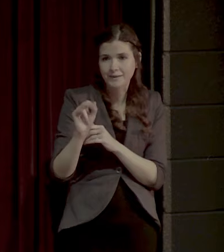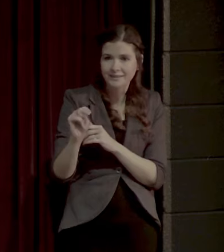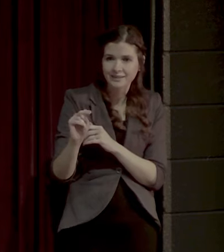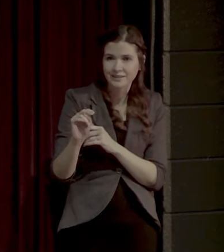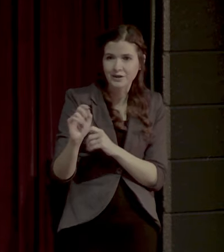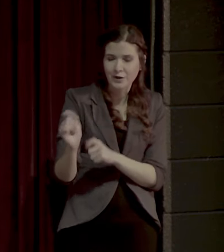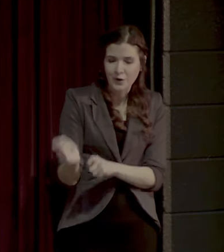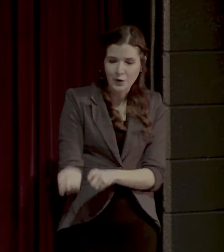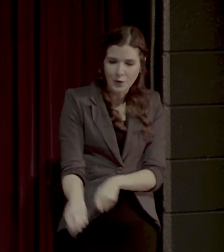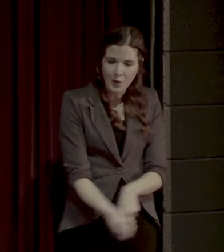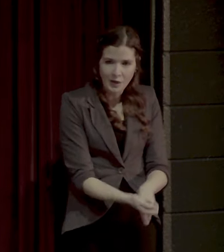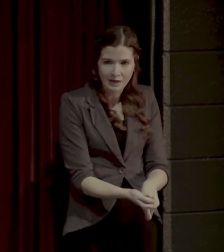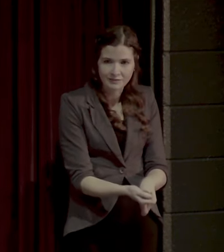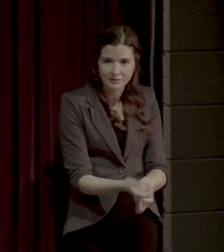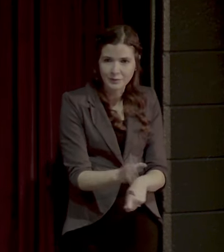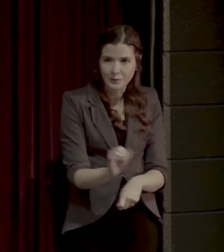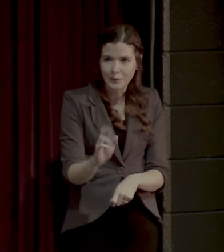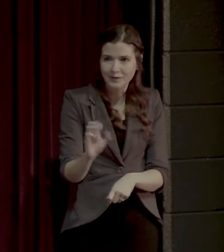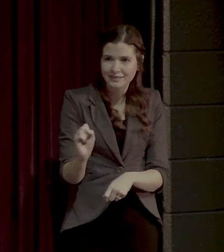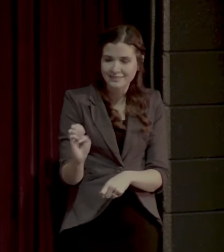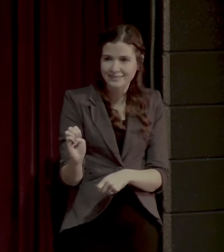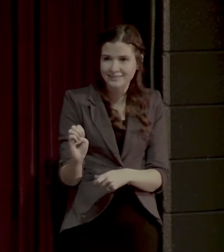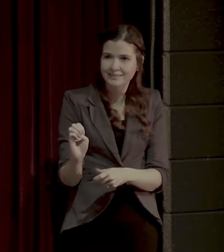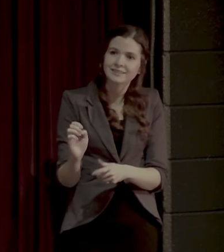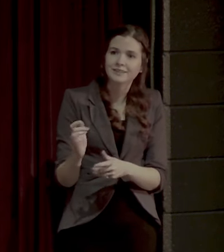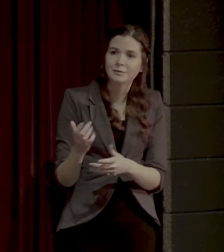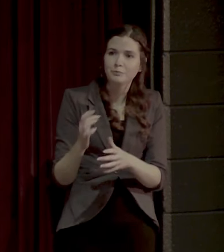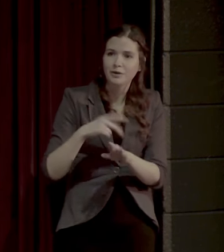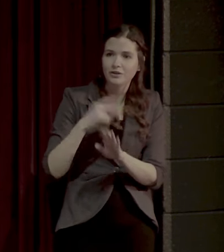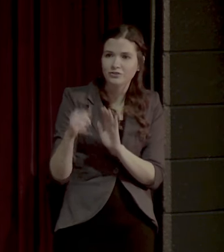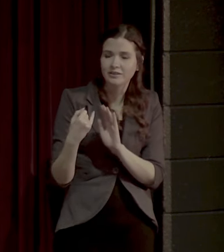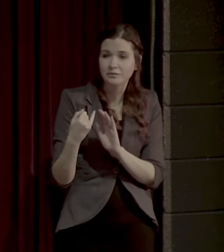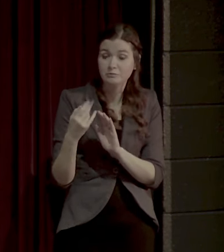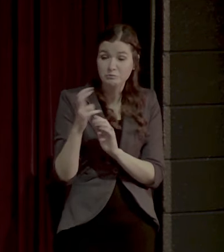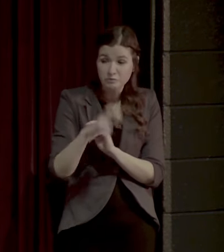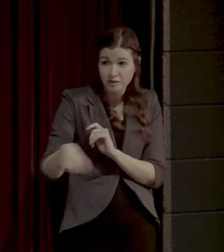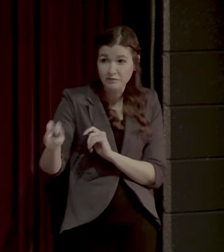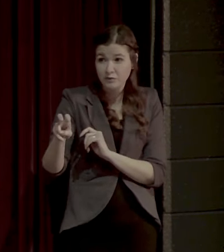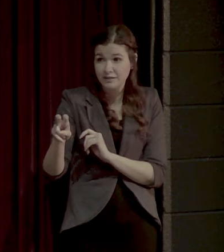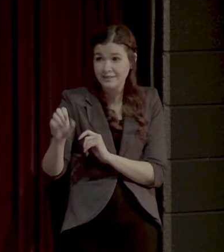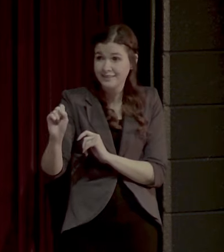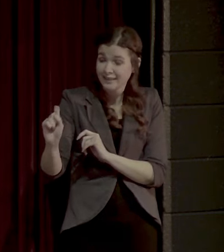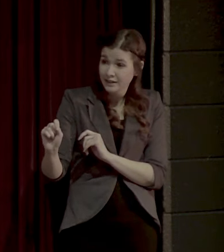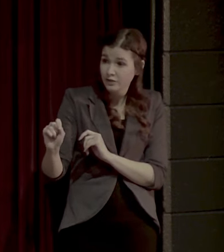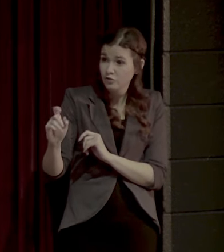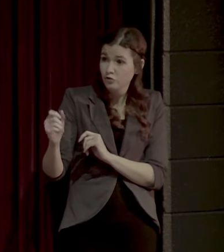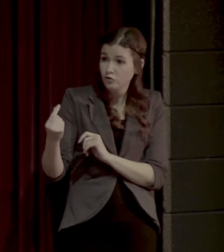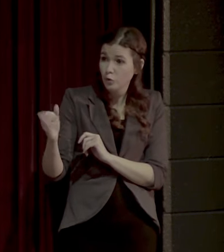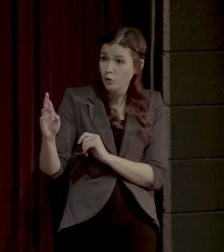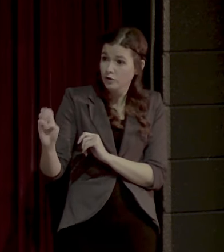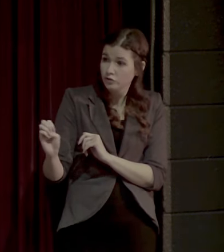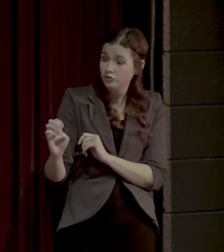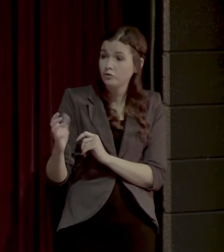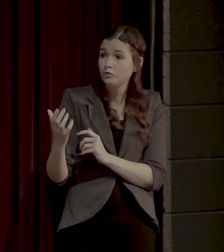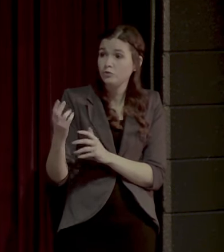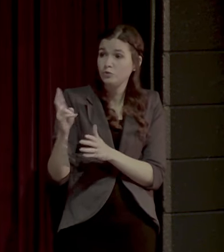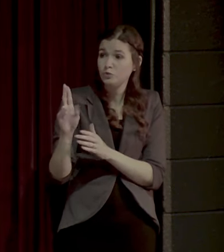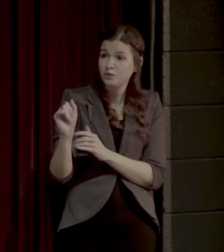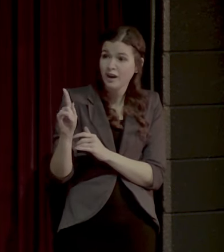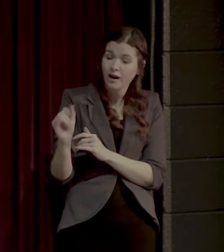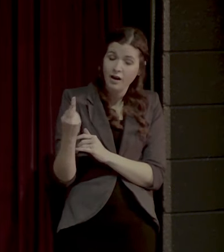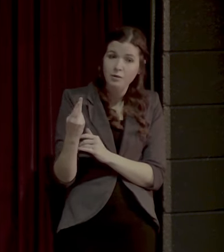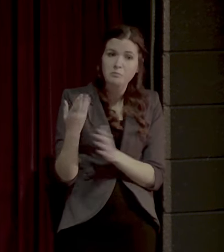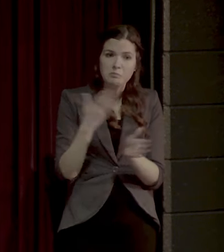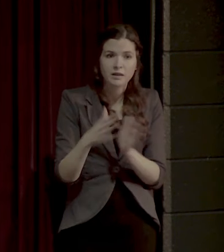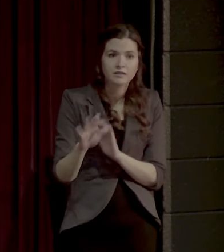Project. Vanessa will be transferring to Dixie State University in St. George, Utah, planning to major in theater.